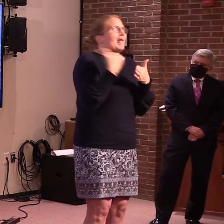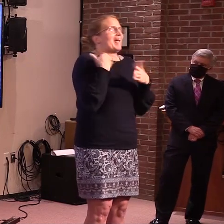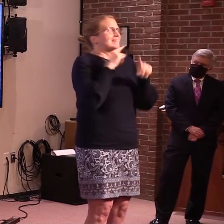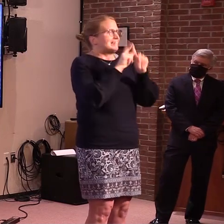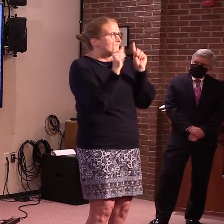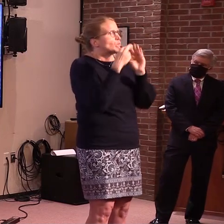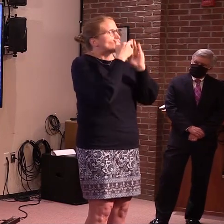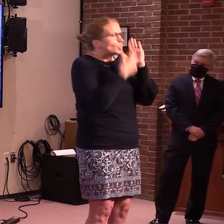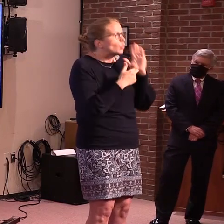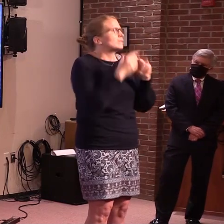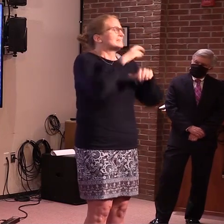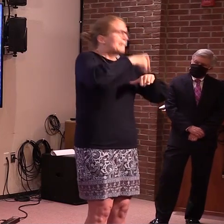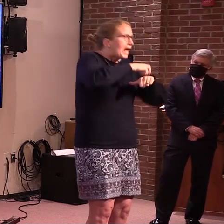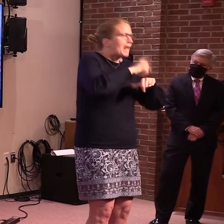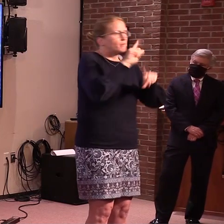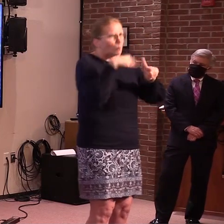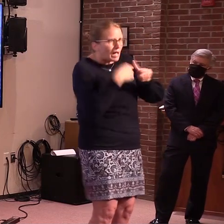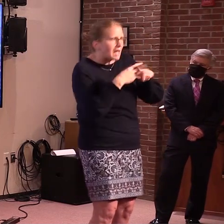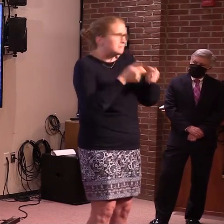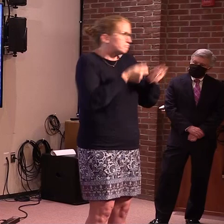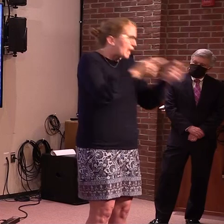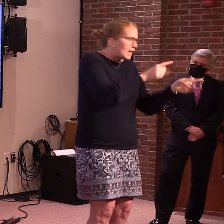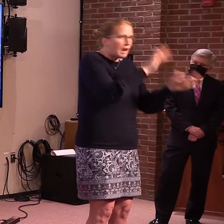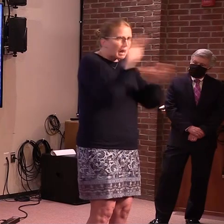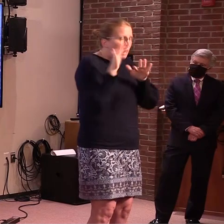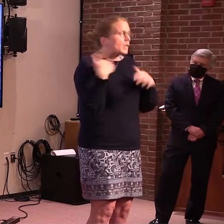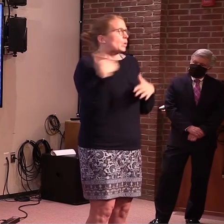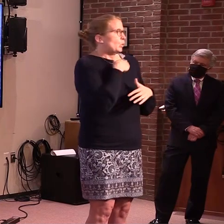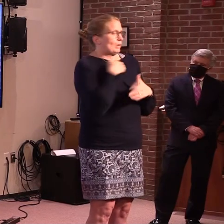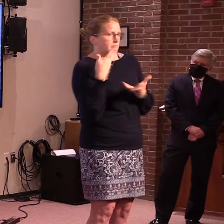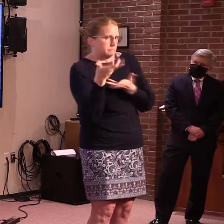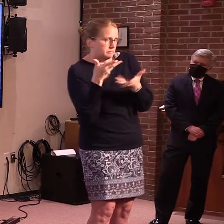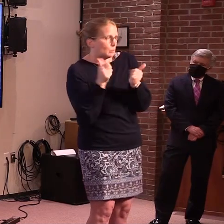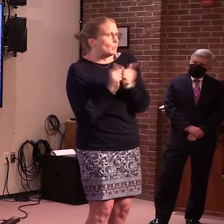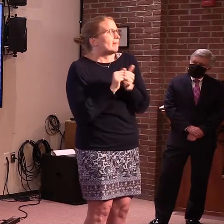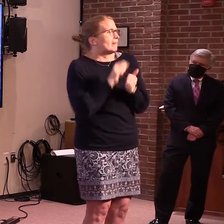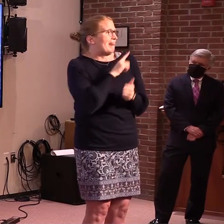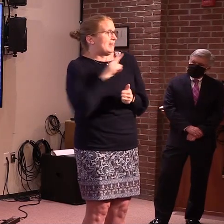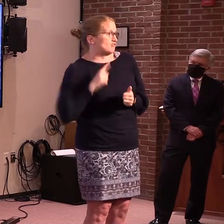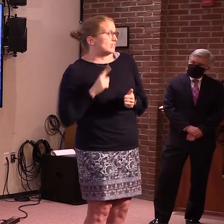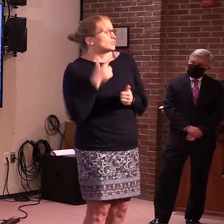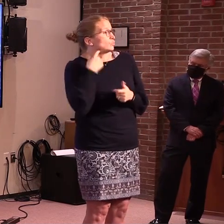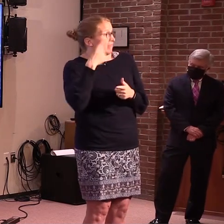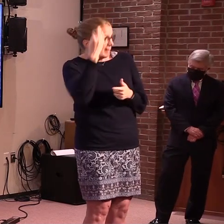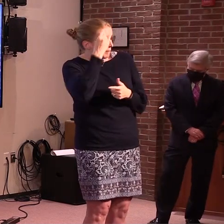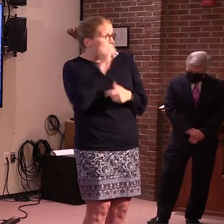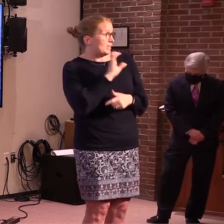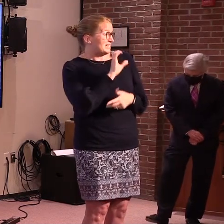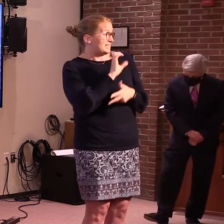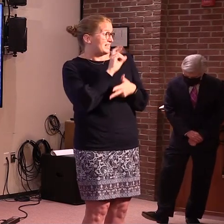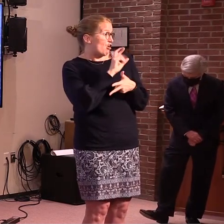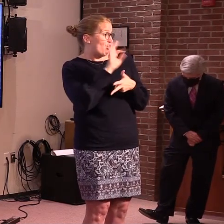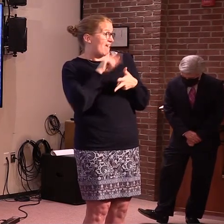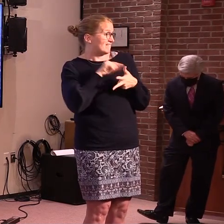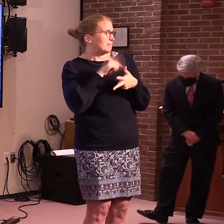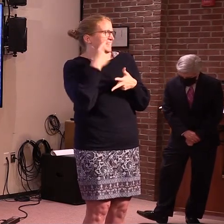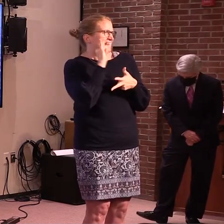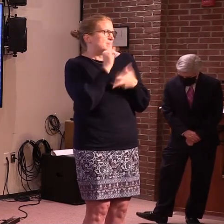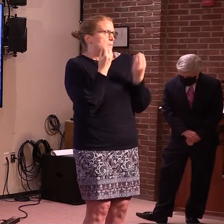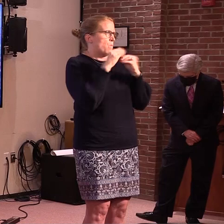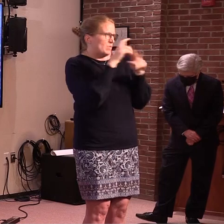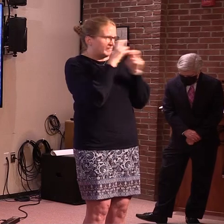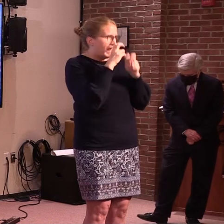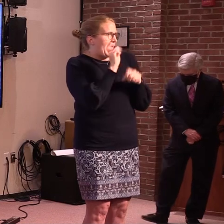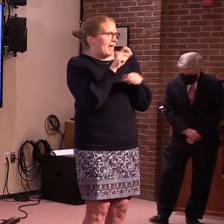with the legislature to definitely look at CRF, since those funds have to go out the door sooner rather than later, but also keeping an